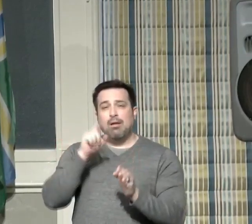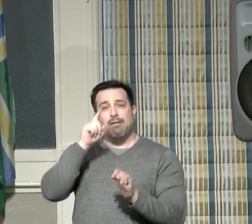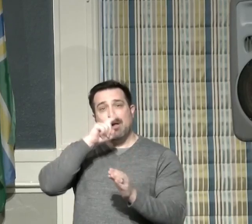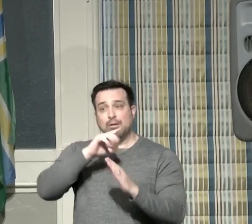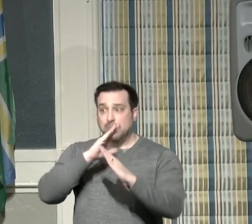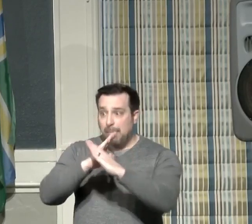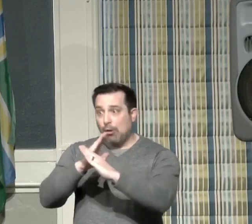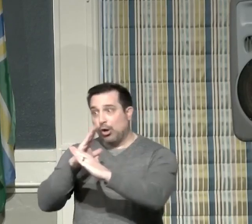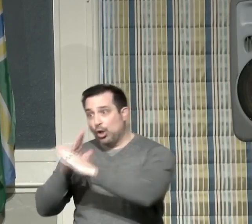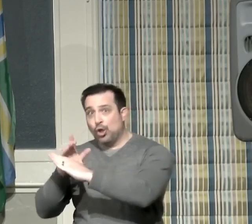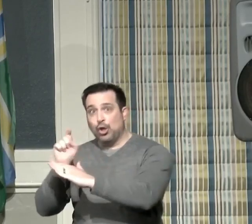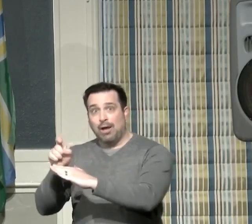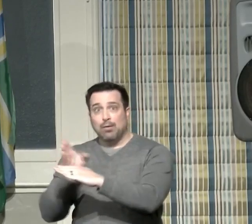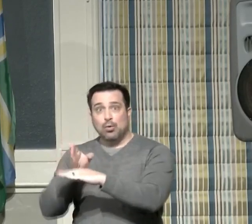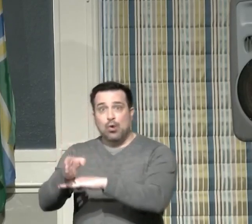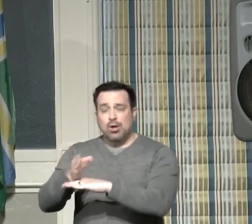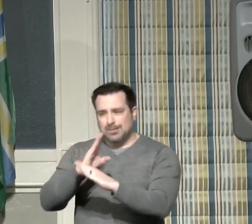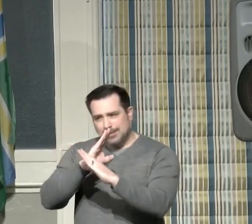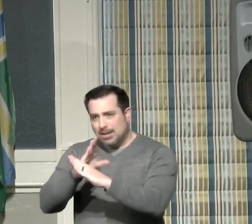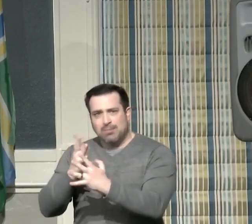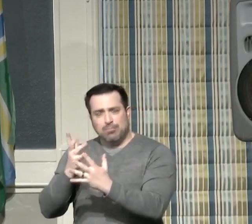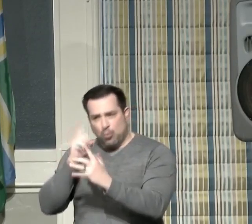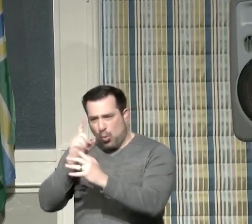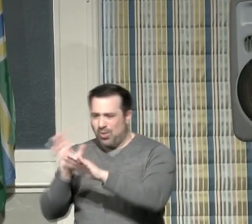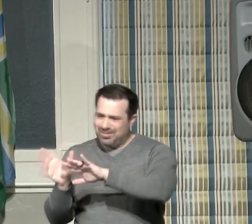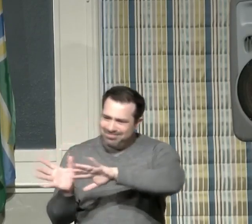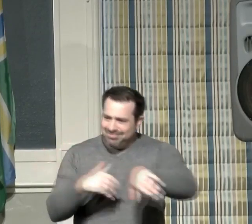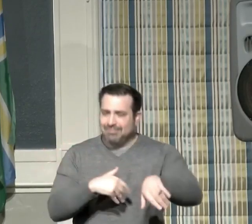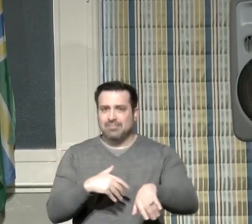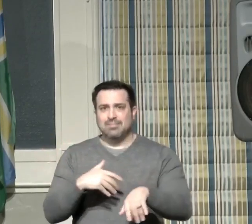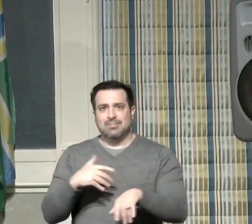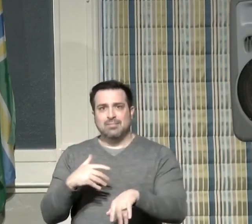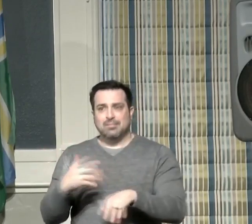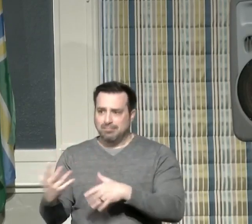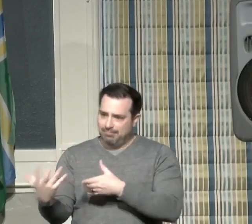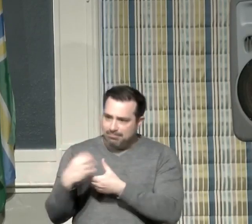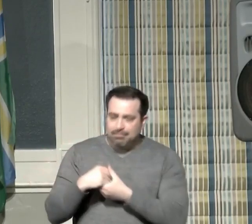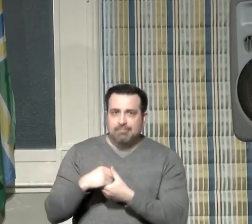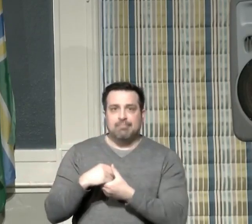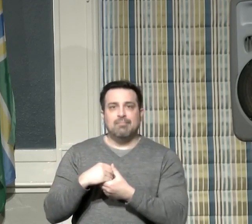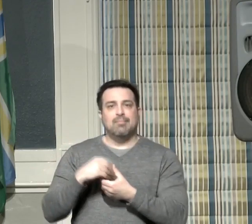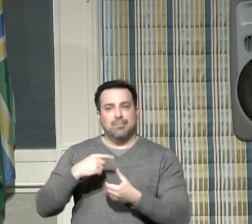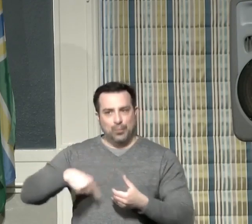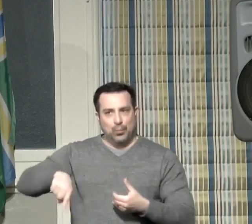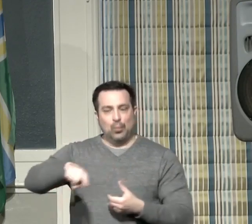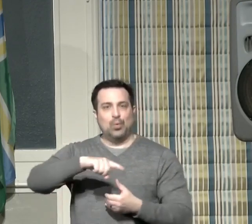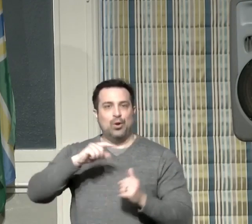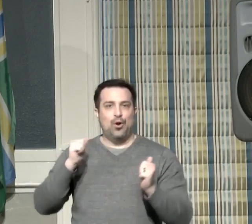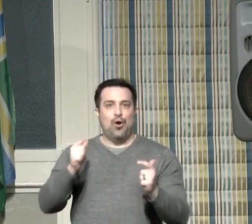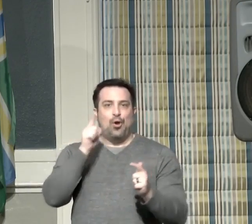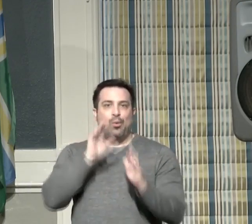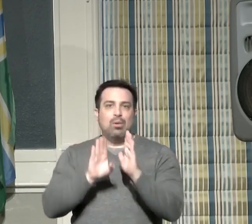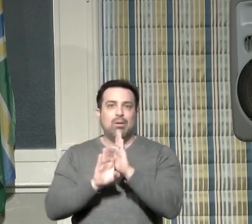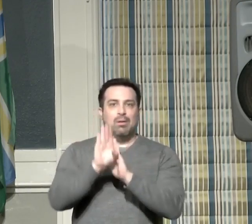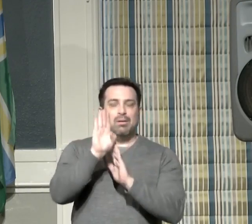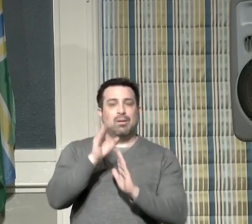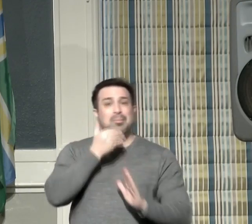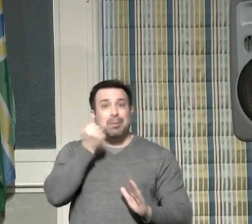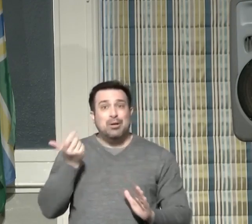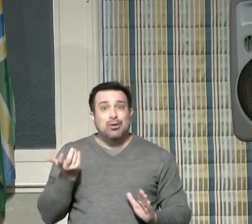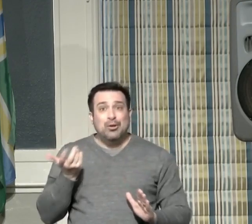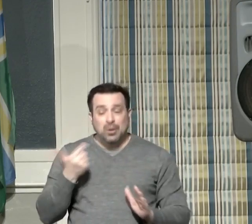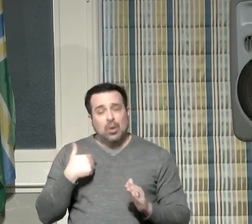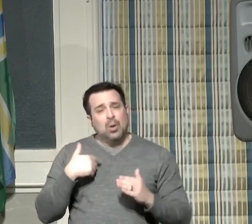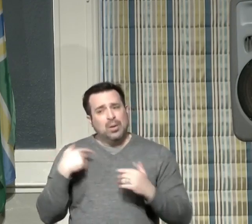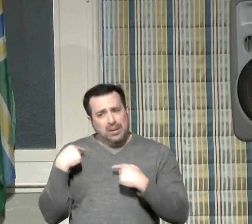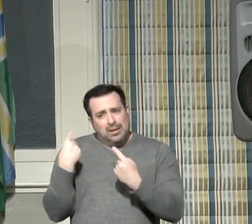that they have to cross, that we will all be better for. And again, we've made progress in so many areas, but there's so